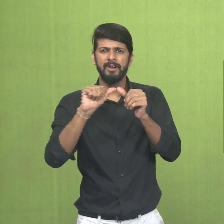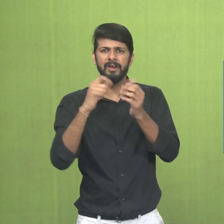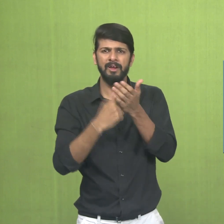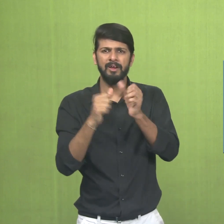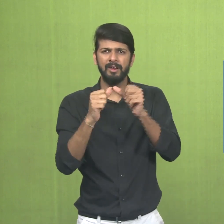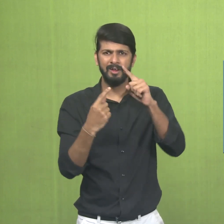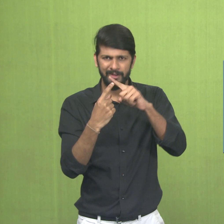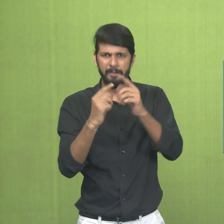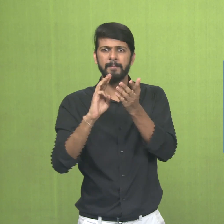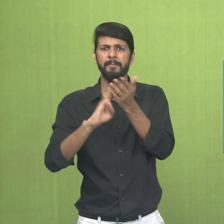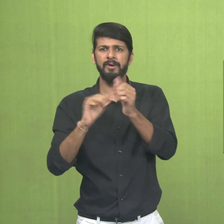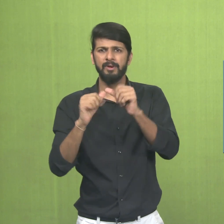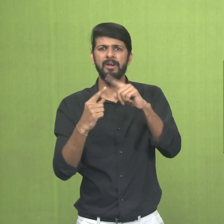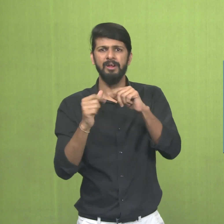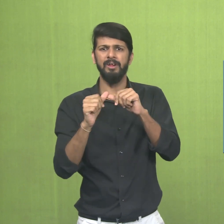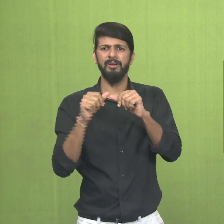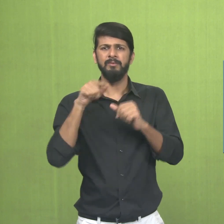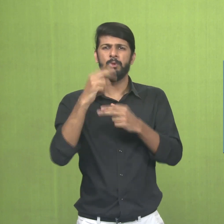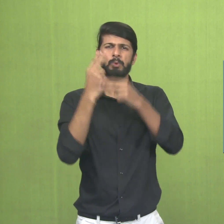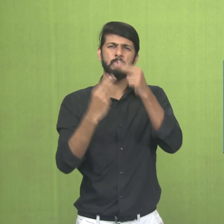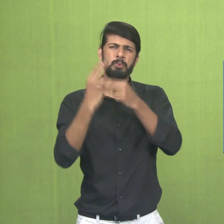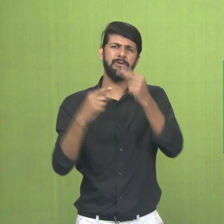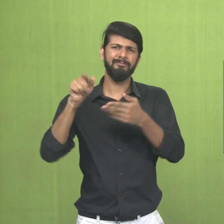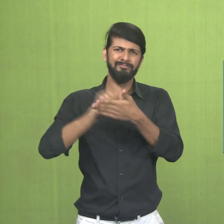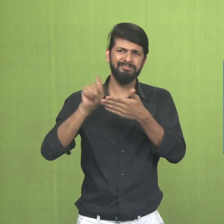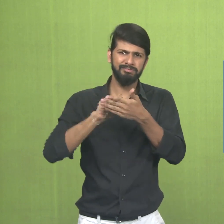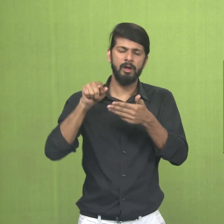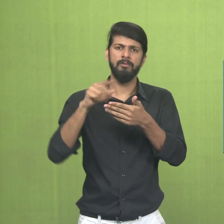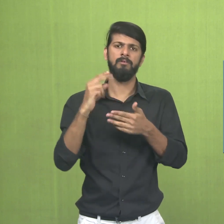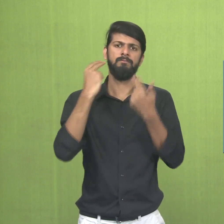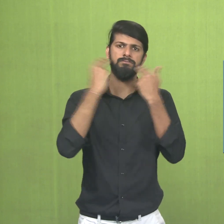the second is Bharat Mata,